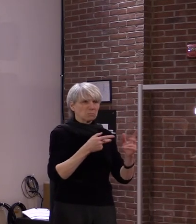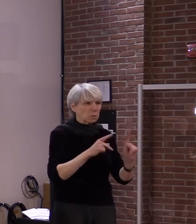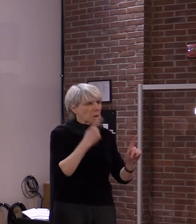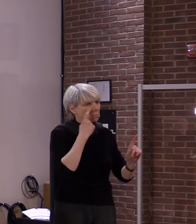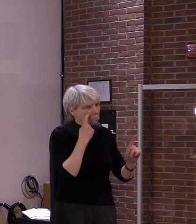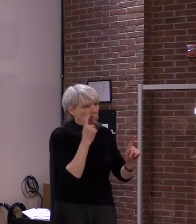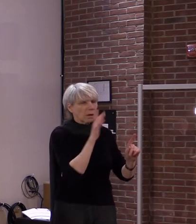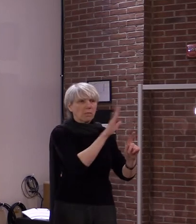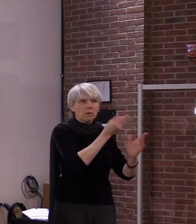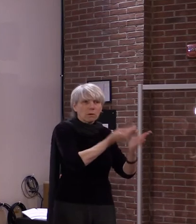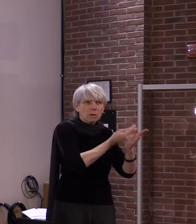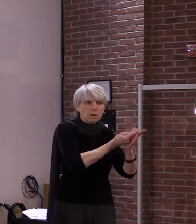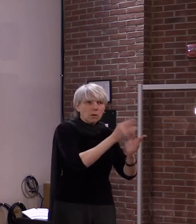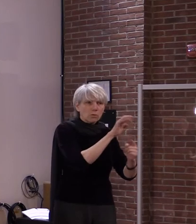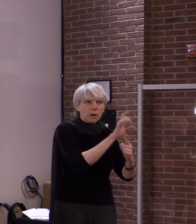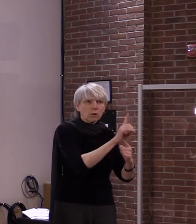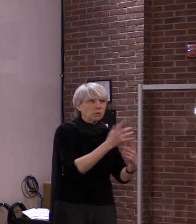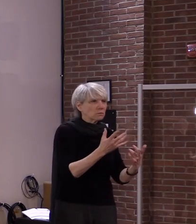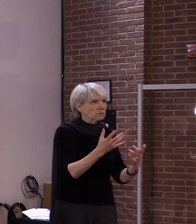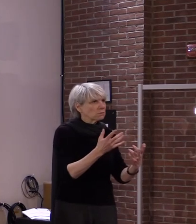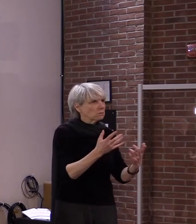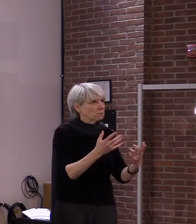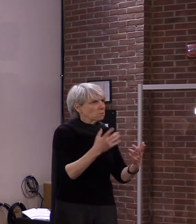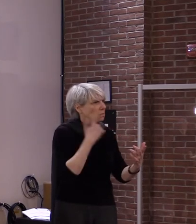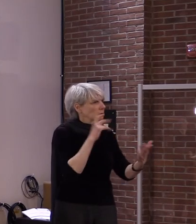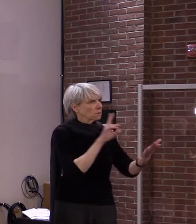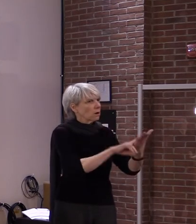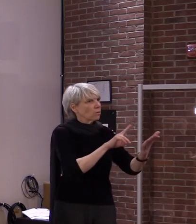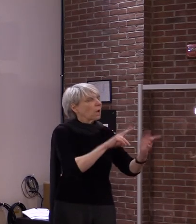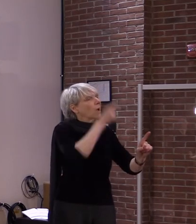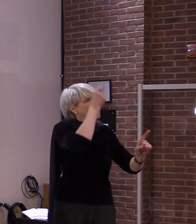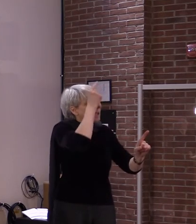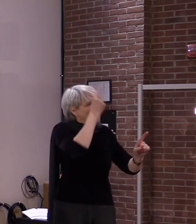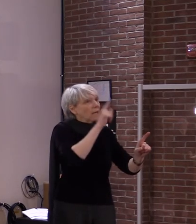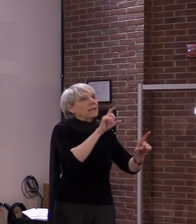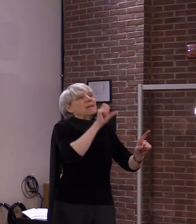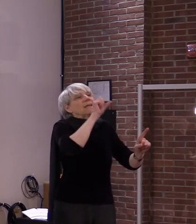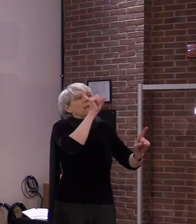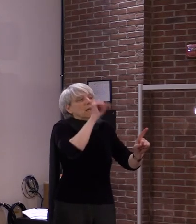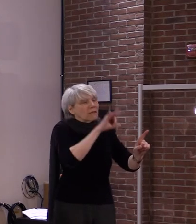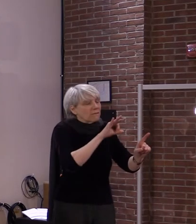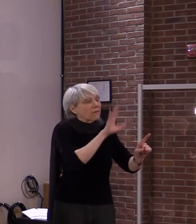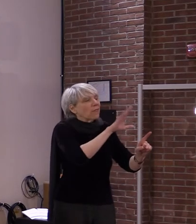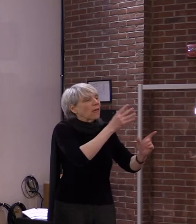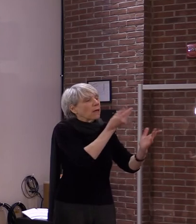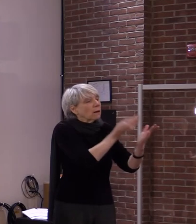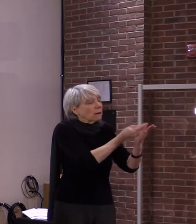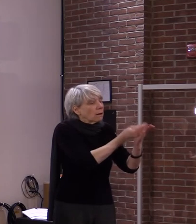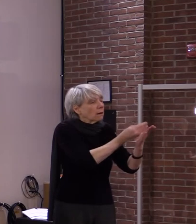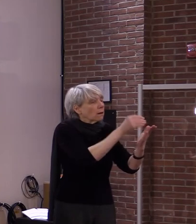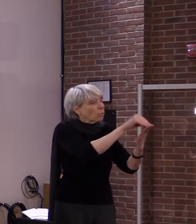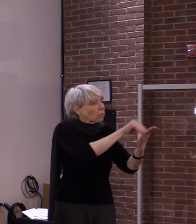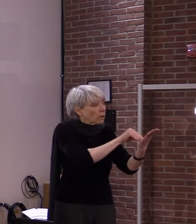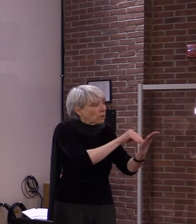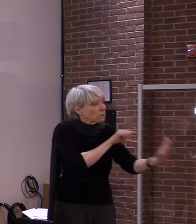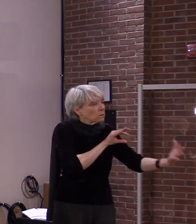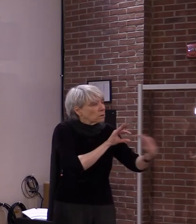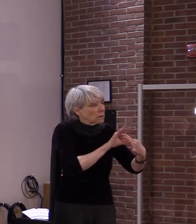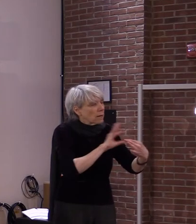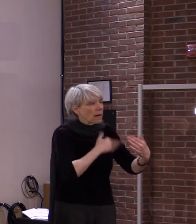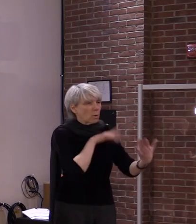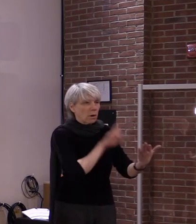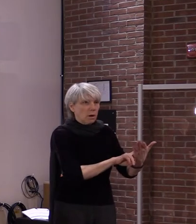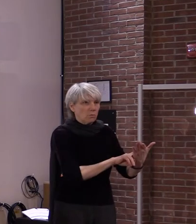records as they relate to onecare's ability to perform under the contract